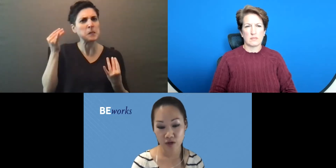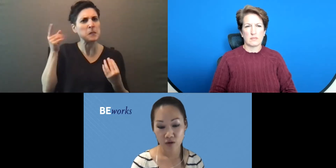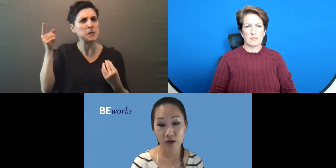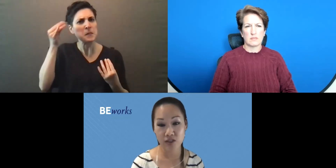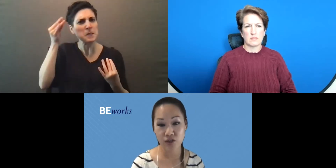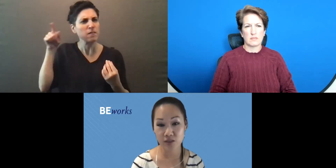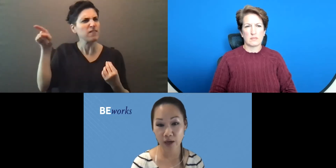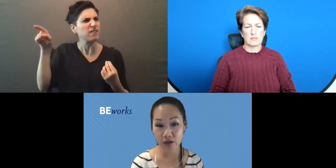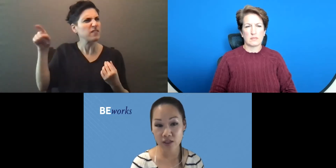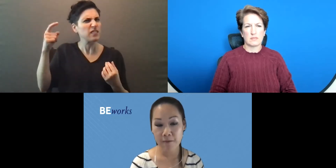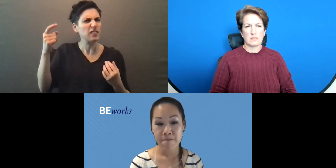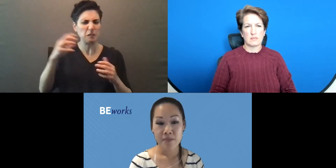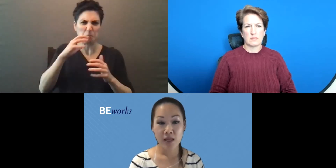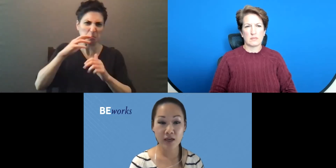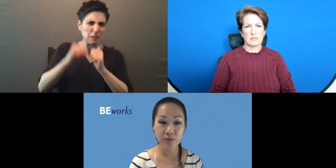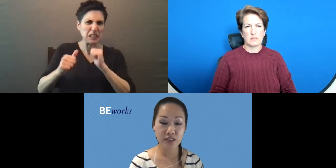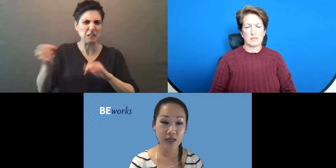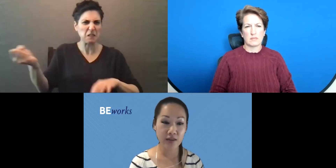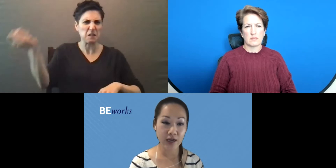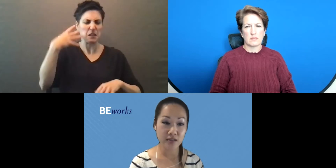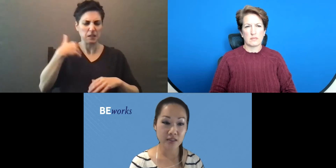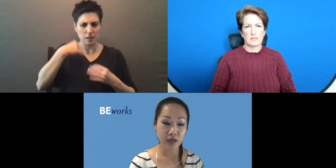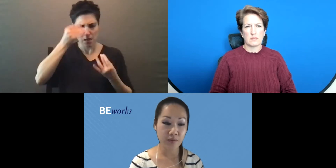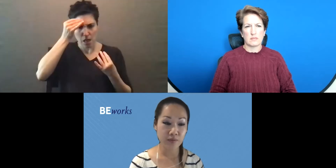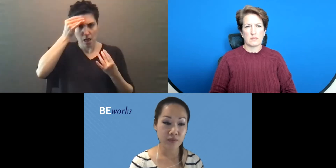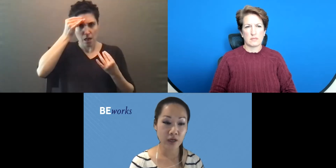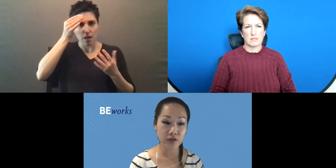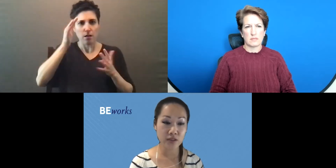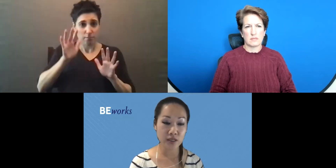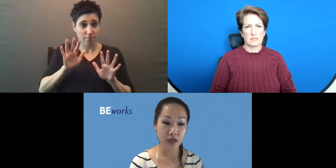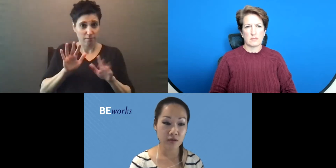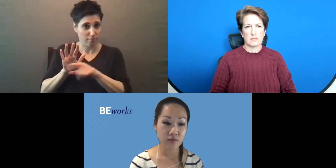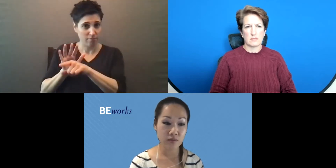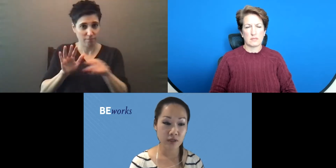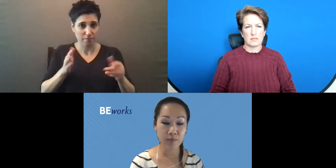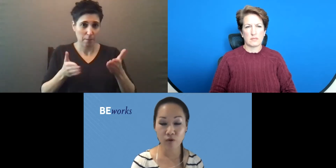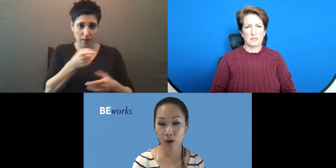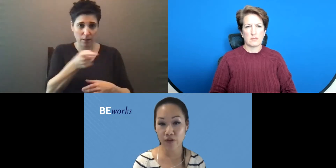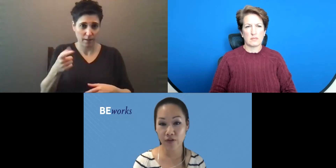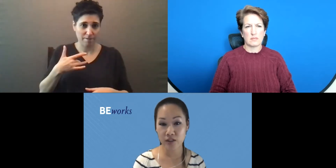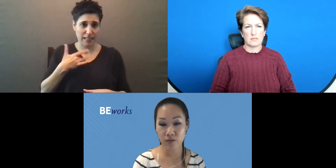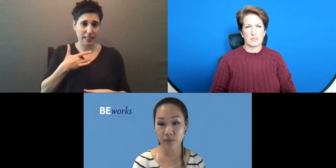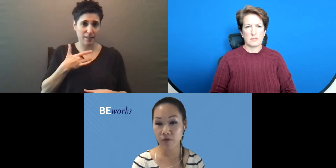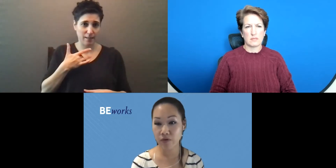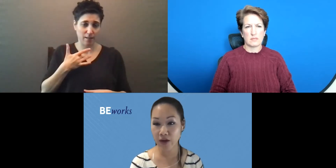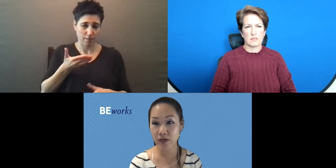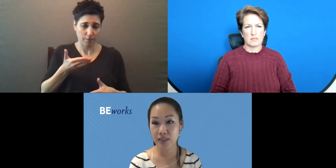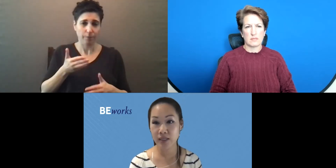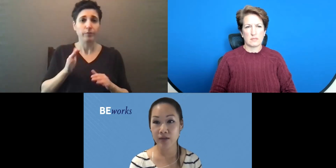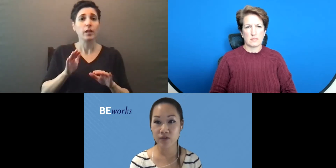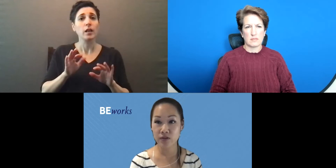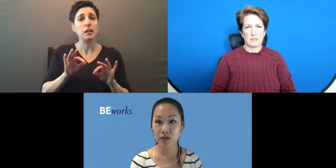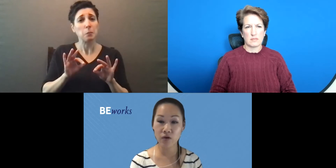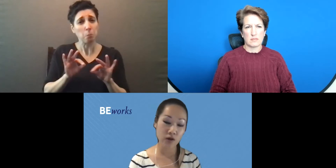over what has transpired. And I would say that there's the number one thing to remember there is